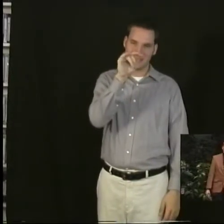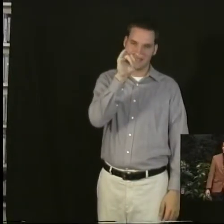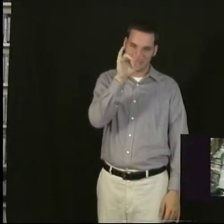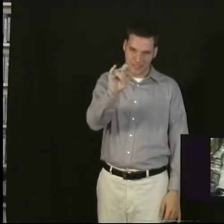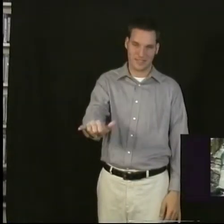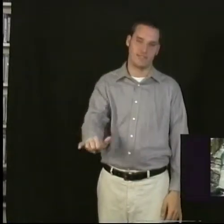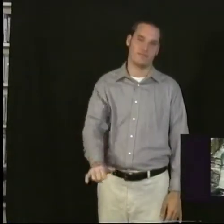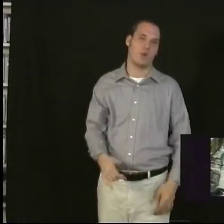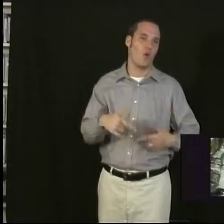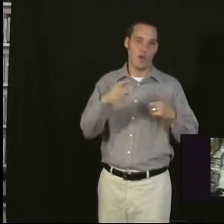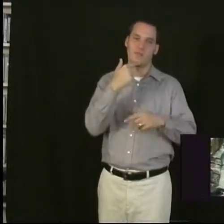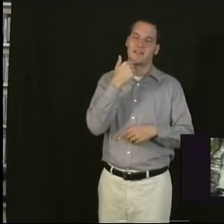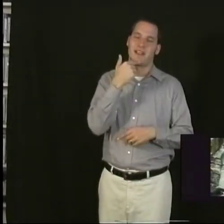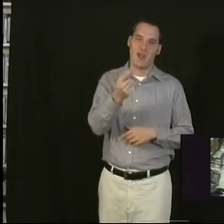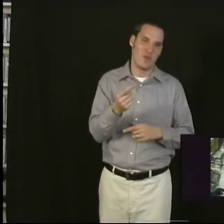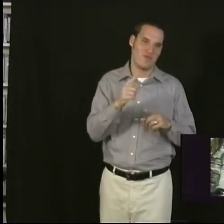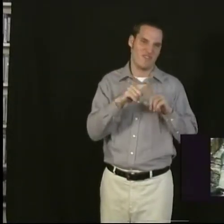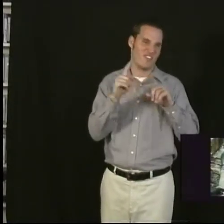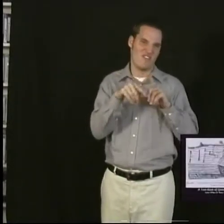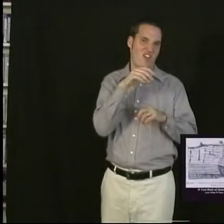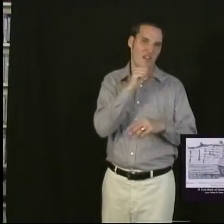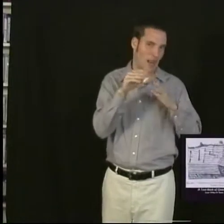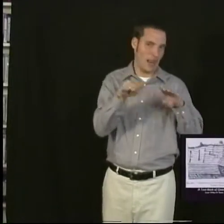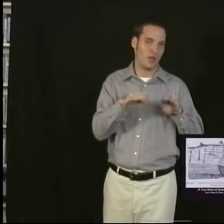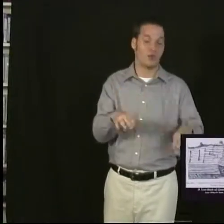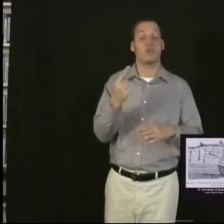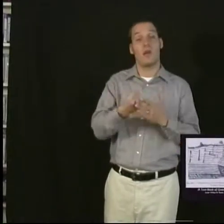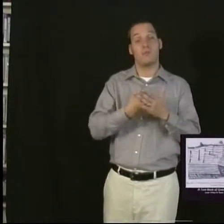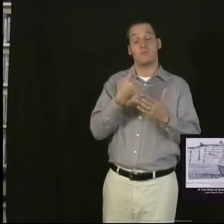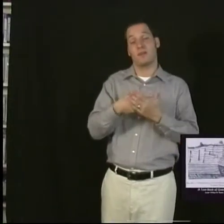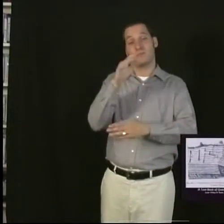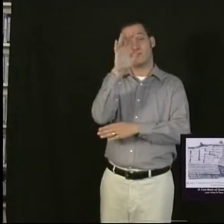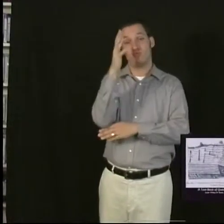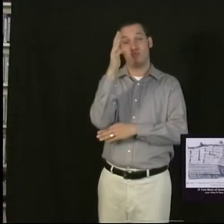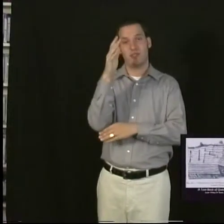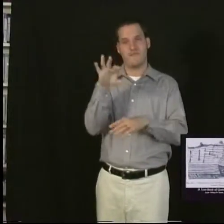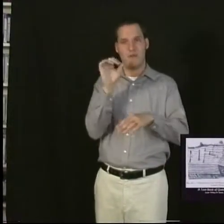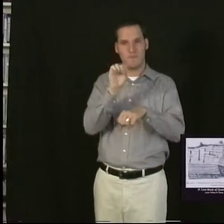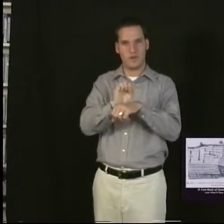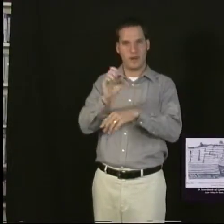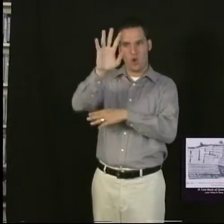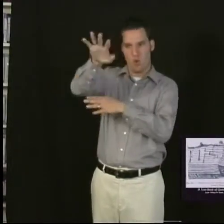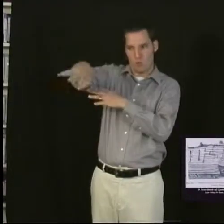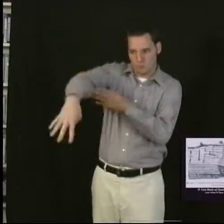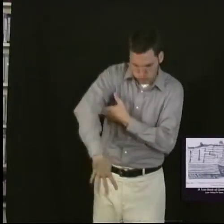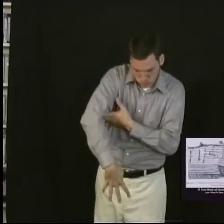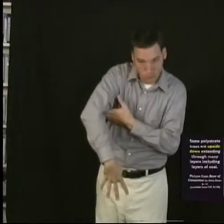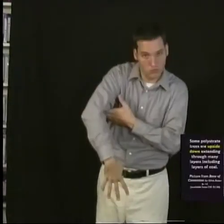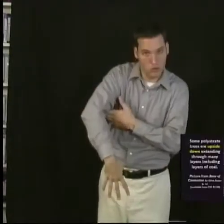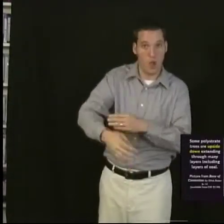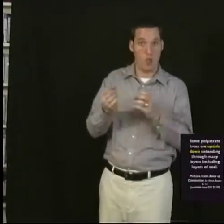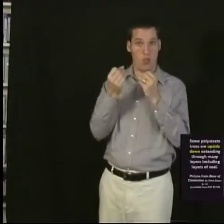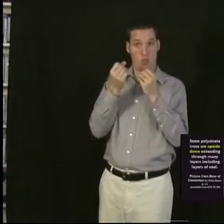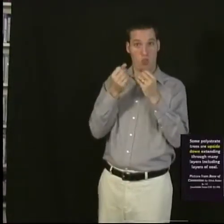don't let them tell you the layers are different ages. Sometimes trees are found petrified upside down, running through multiple rock